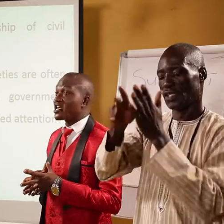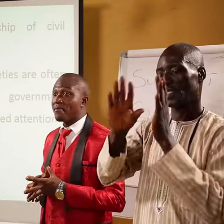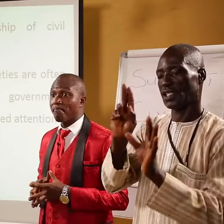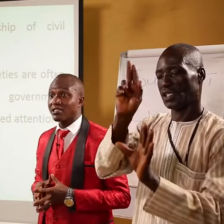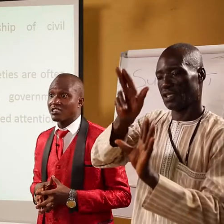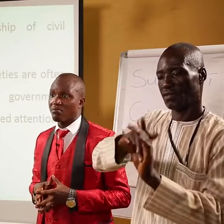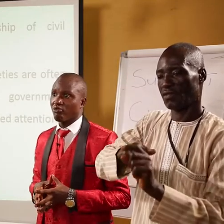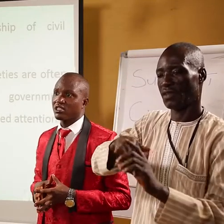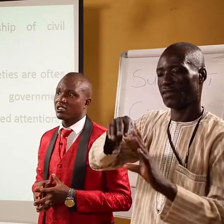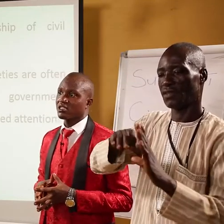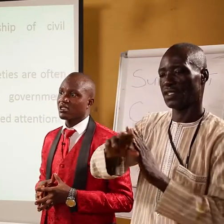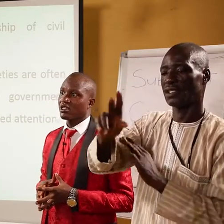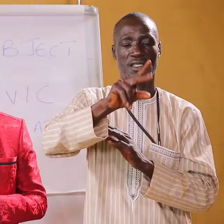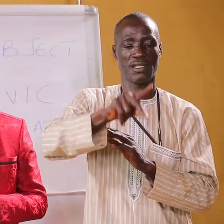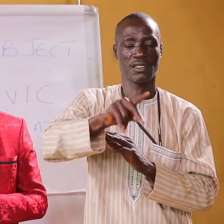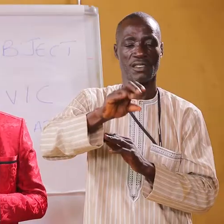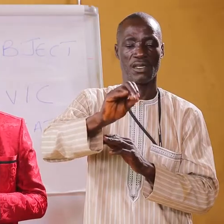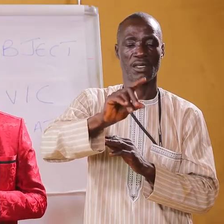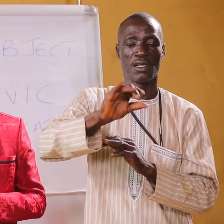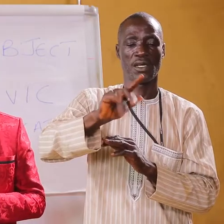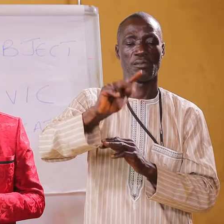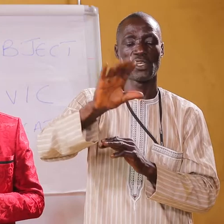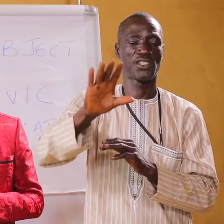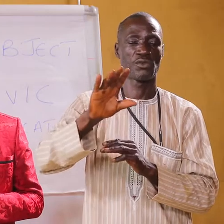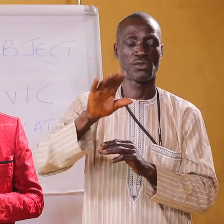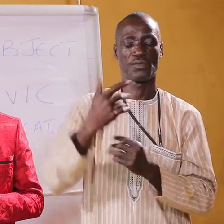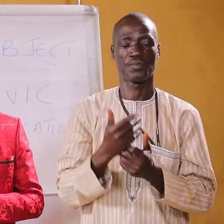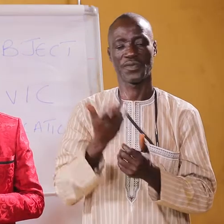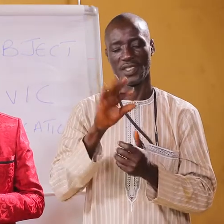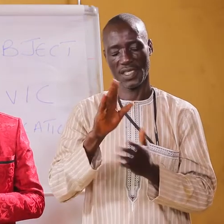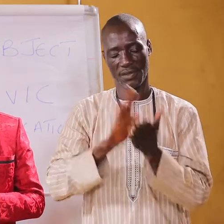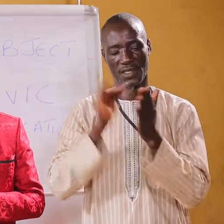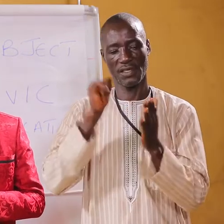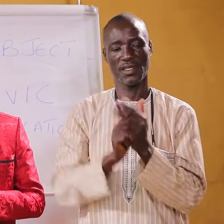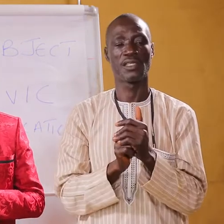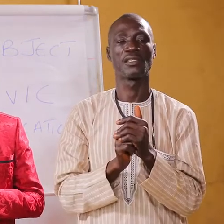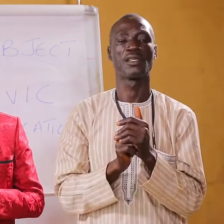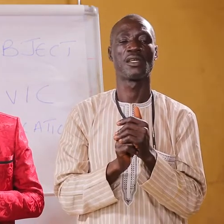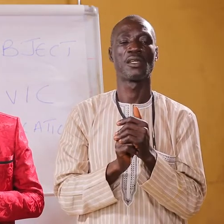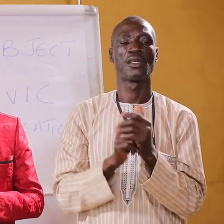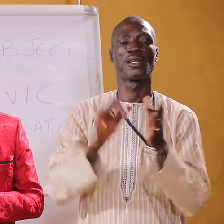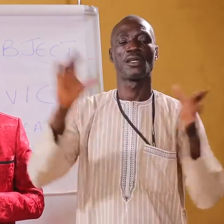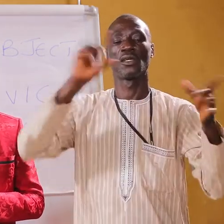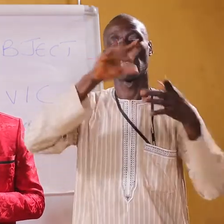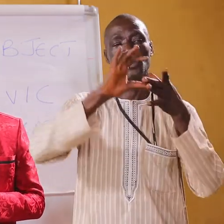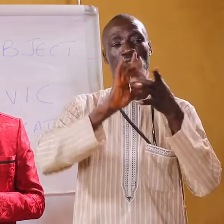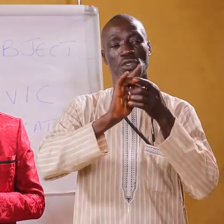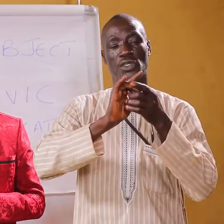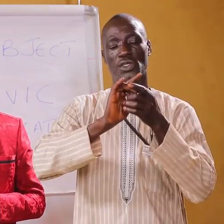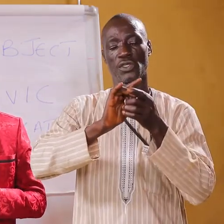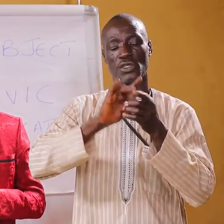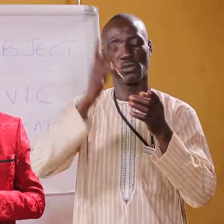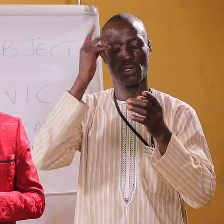societies in partisan politics. Some of them believe that joining political parties